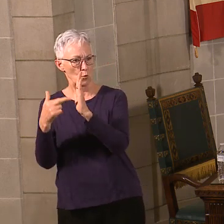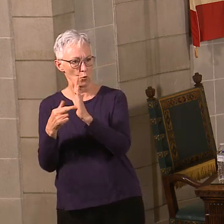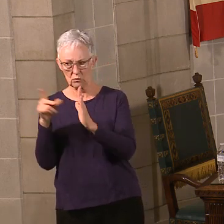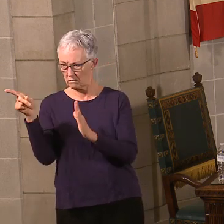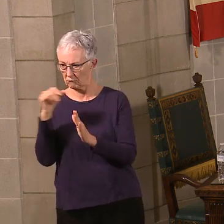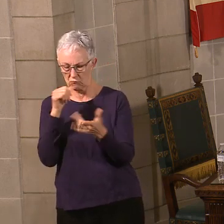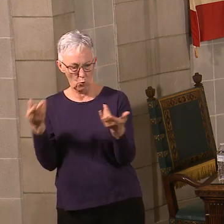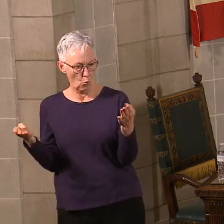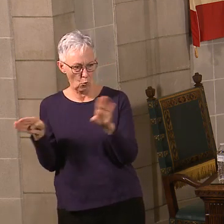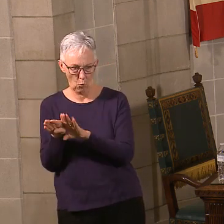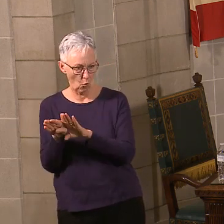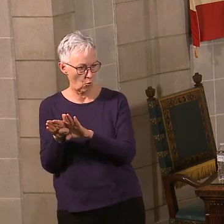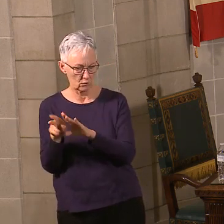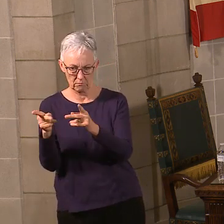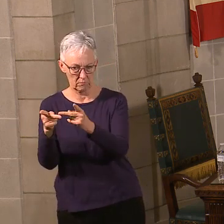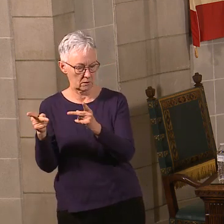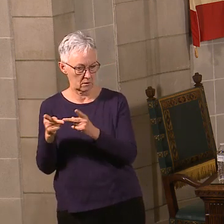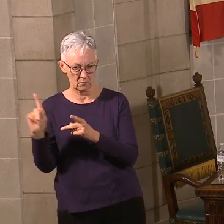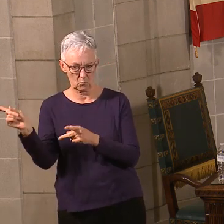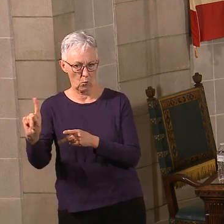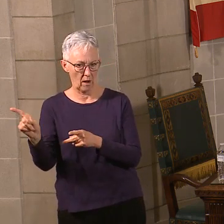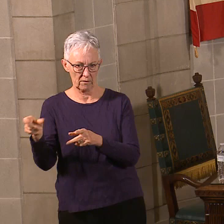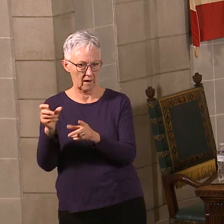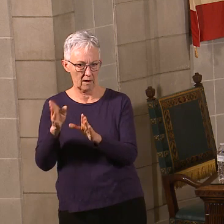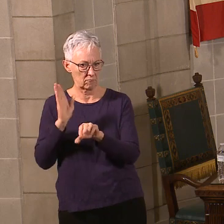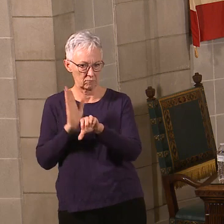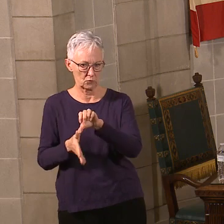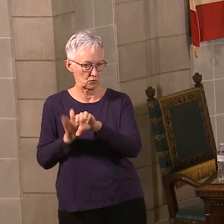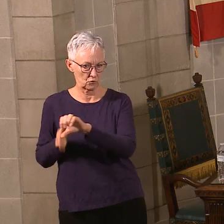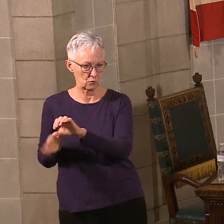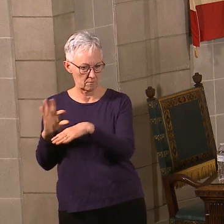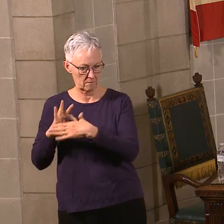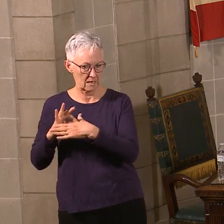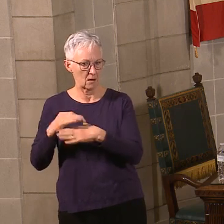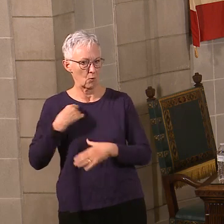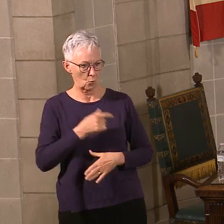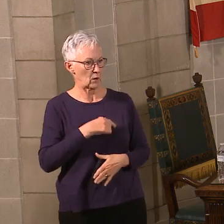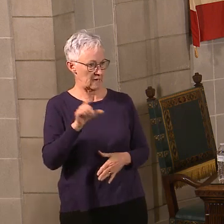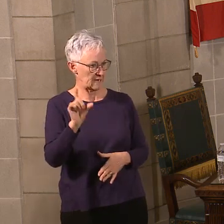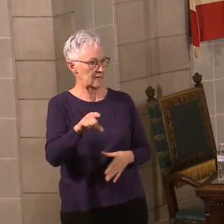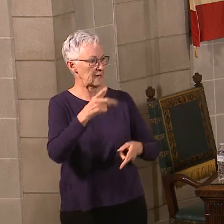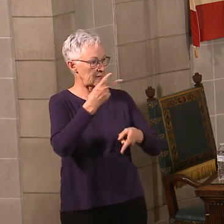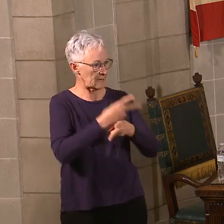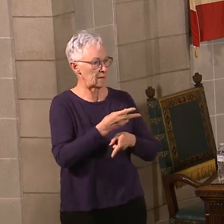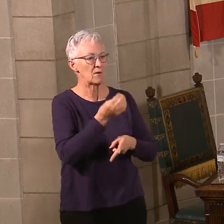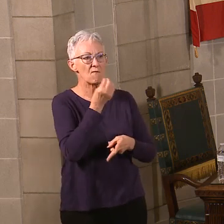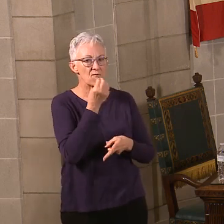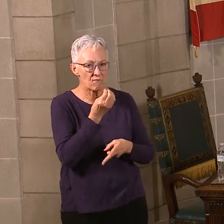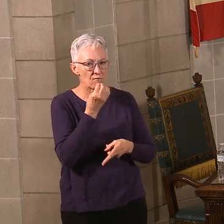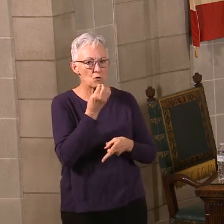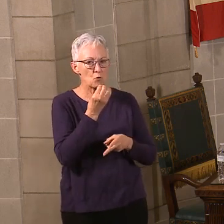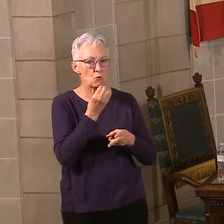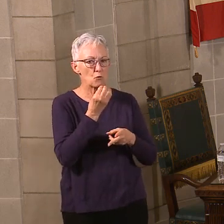are essential for continuing to have a strong food supply chain here in our country. So these facilities are remaining